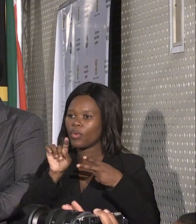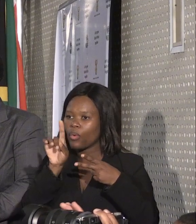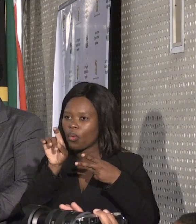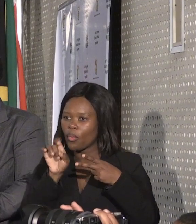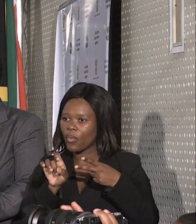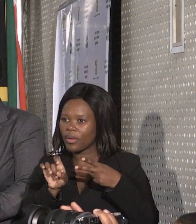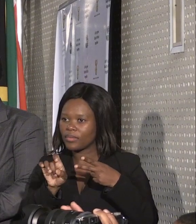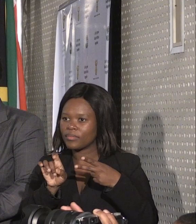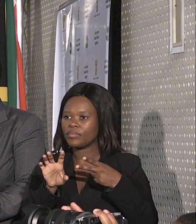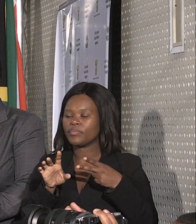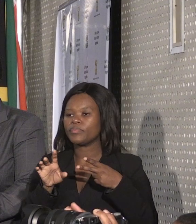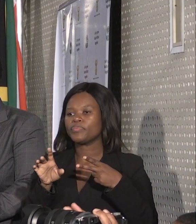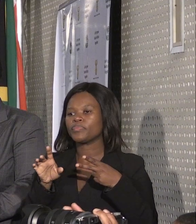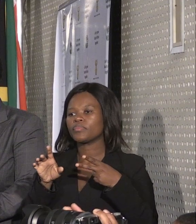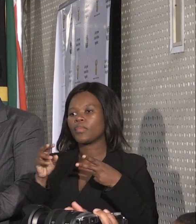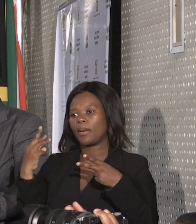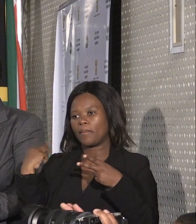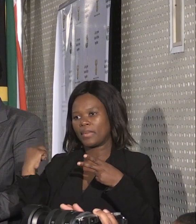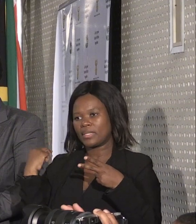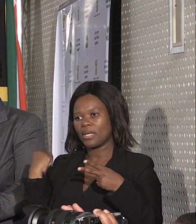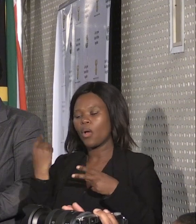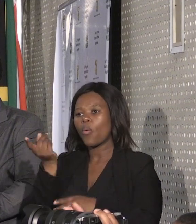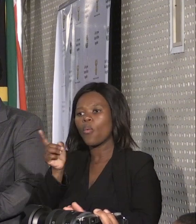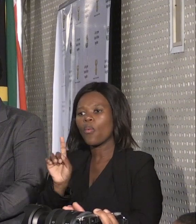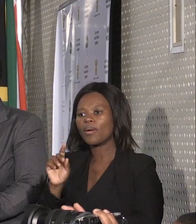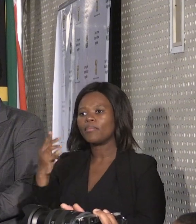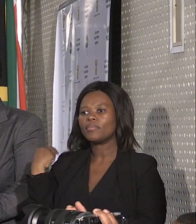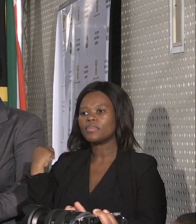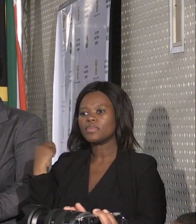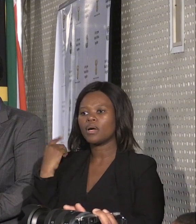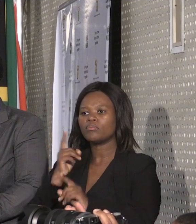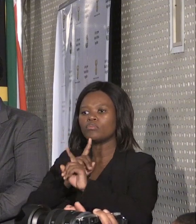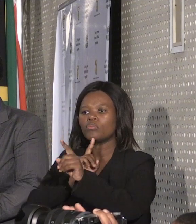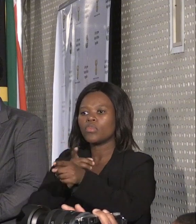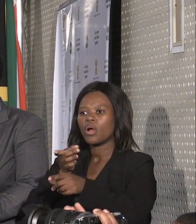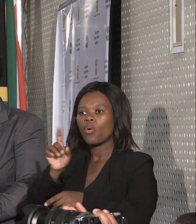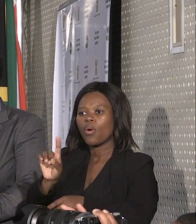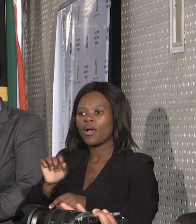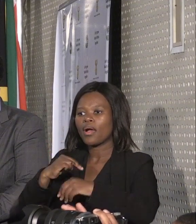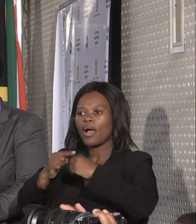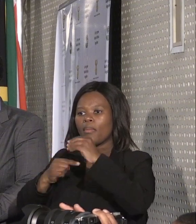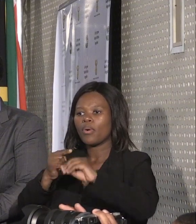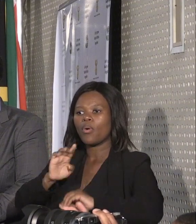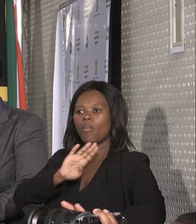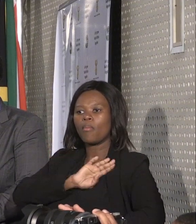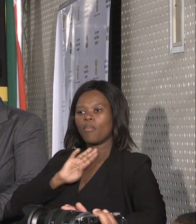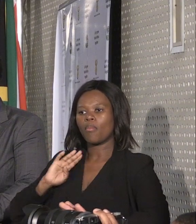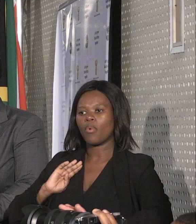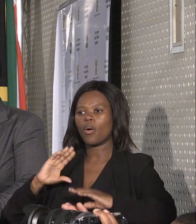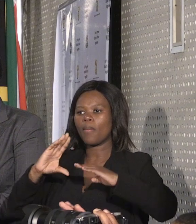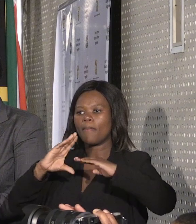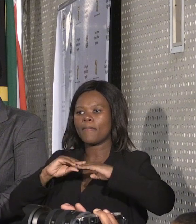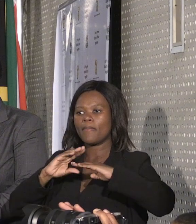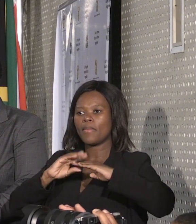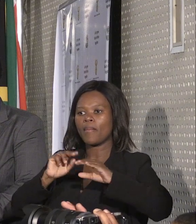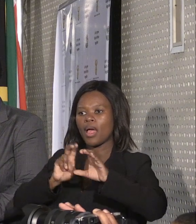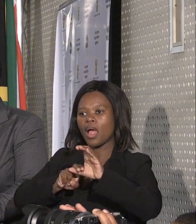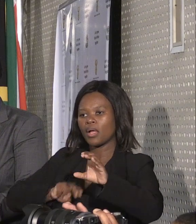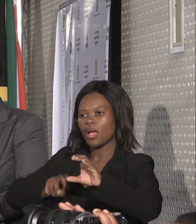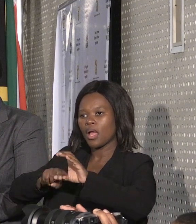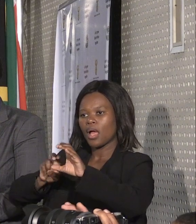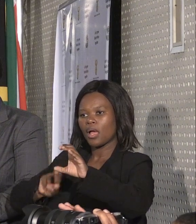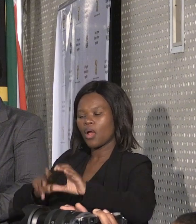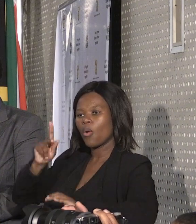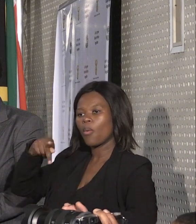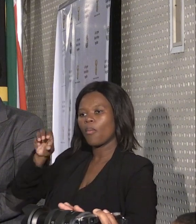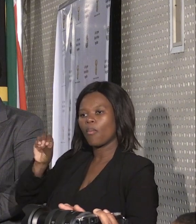for Minister Ngungubele. What is the Minister's response to the resignation of the board members of Postbank? And